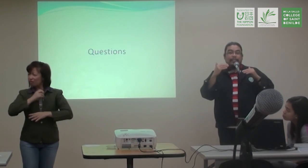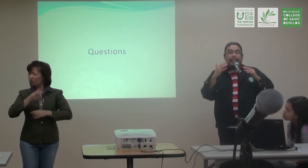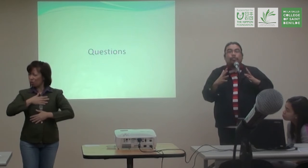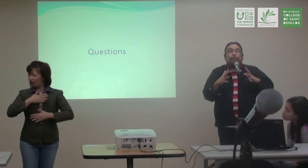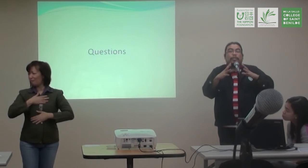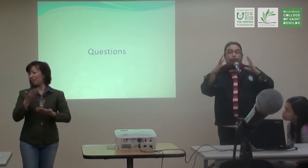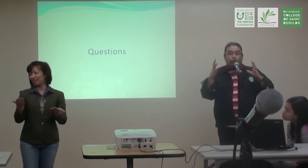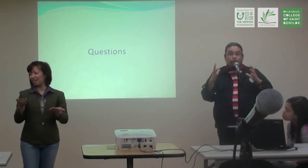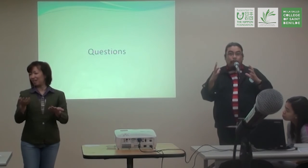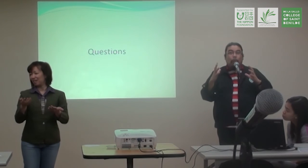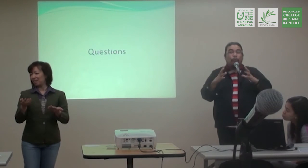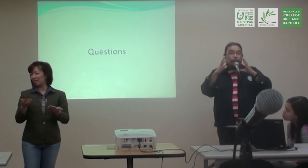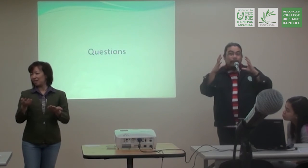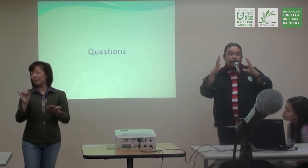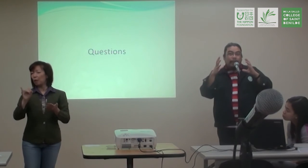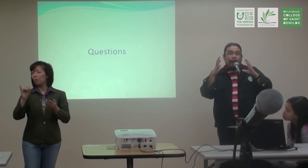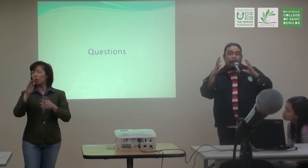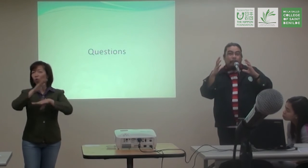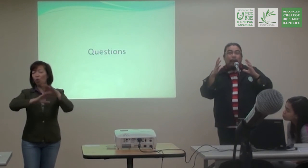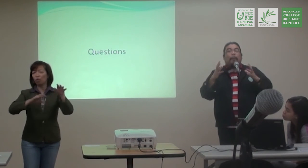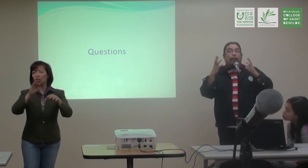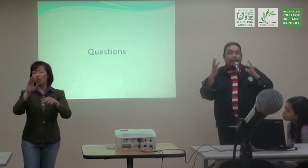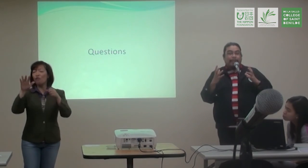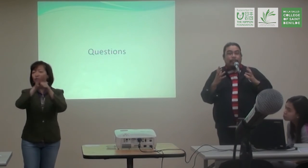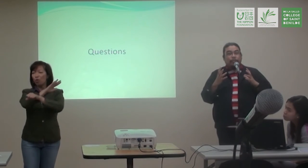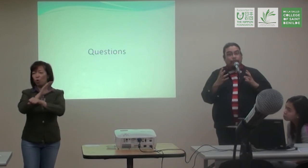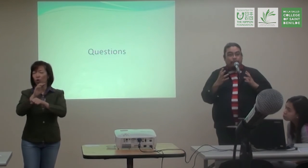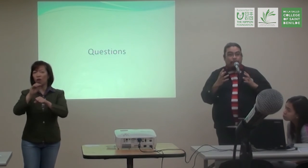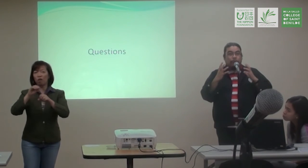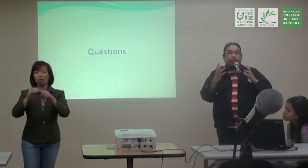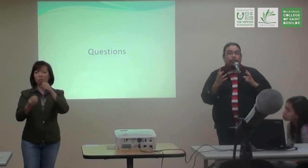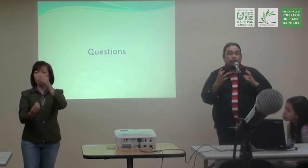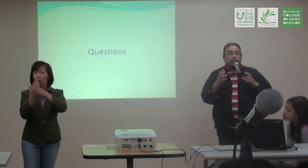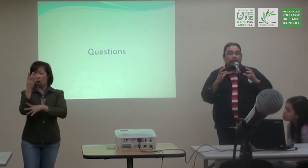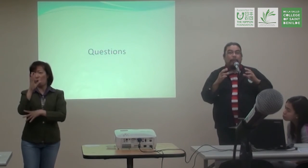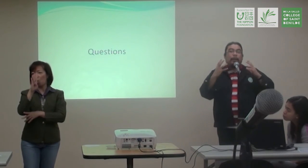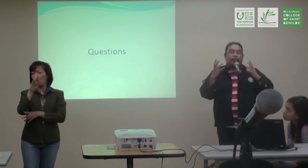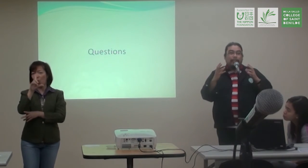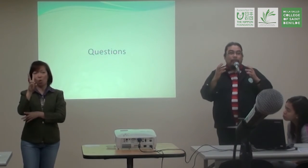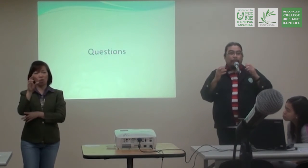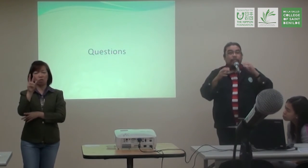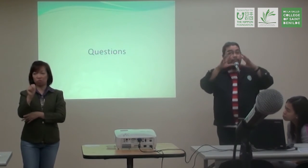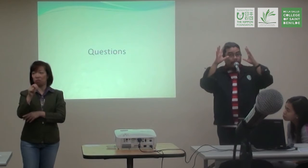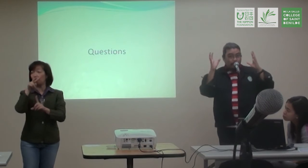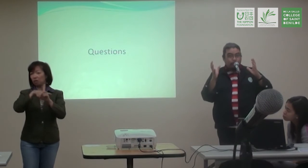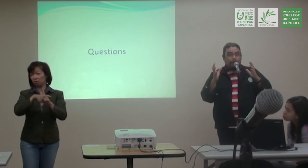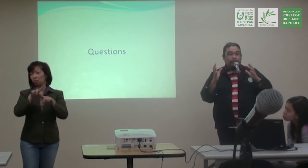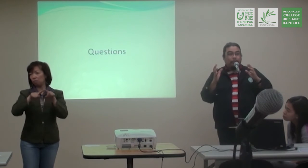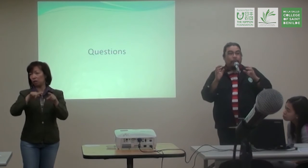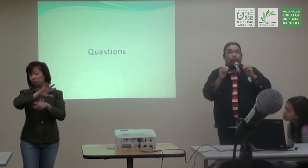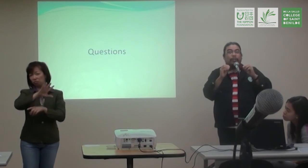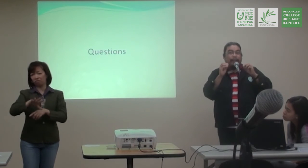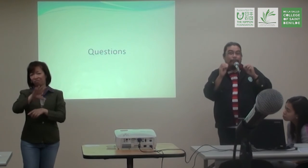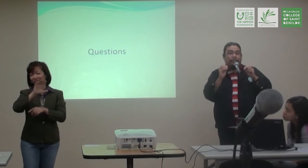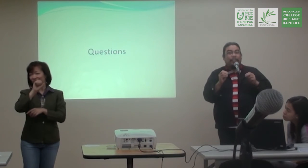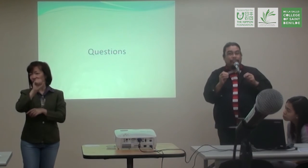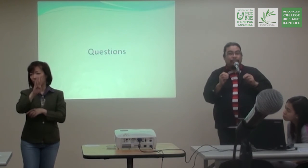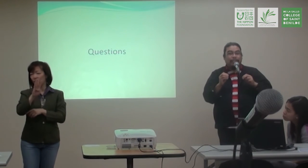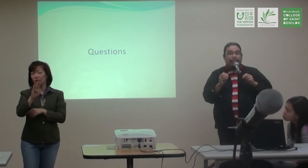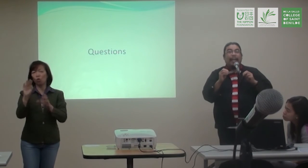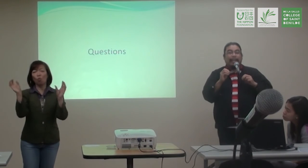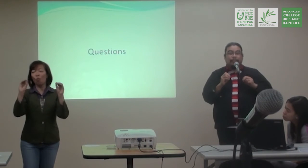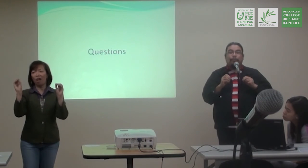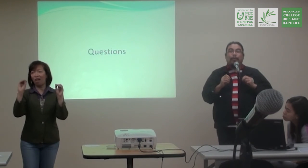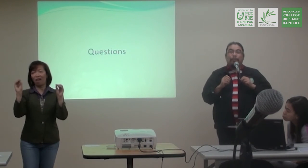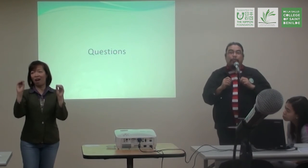ideally, that should be the full-blown application of for this one. But apparently, within the college person, we don't have